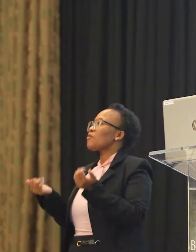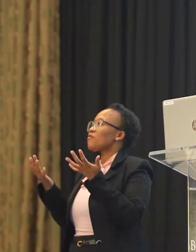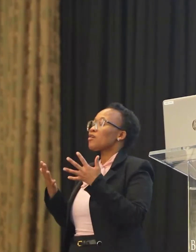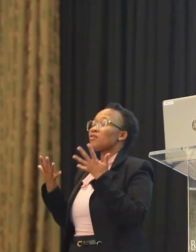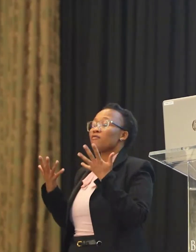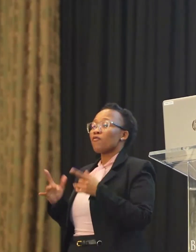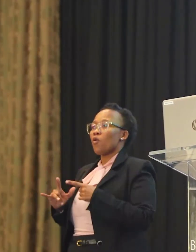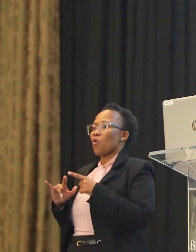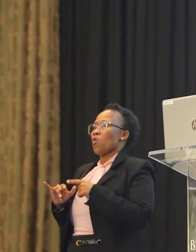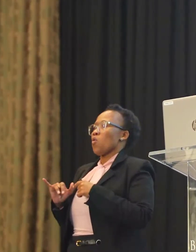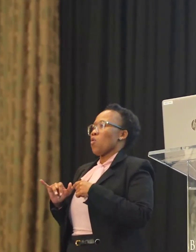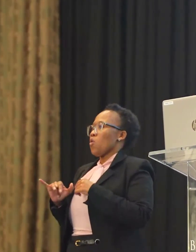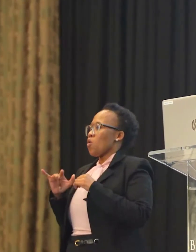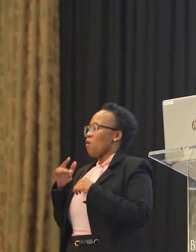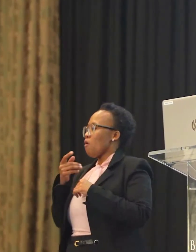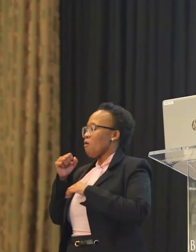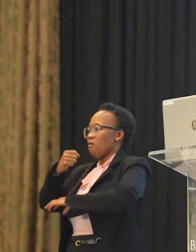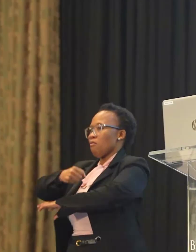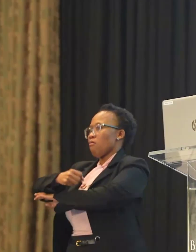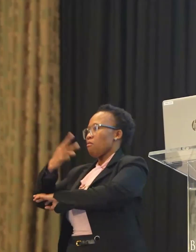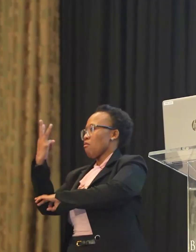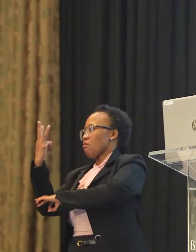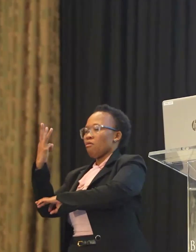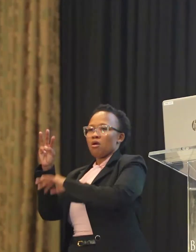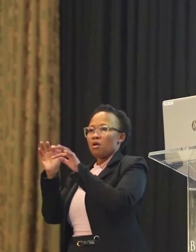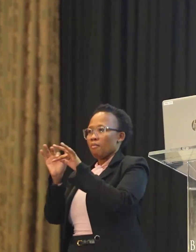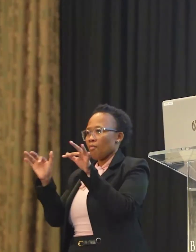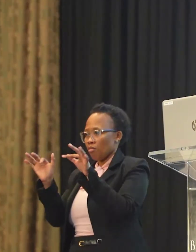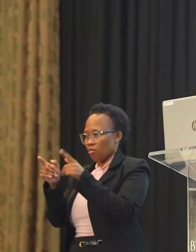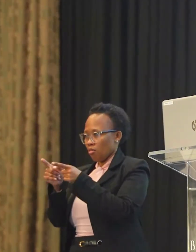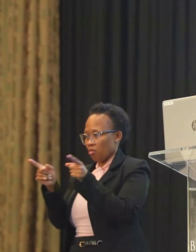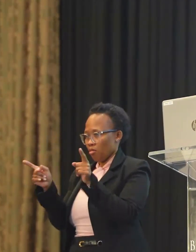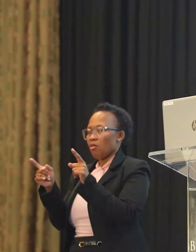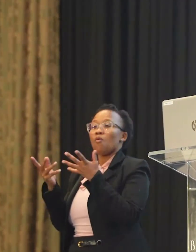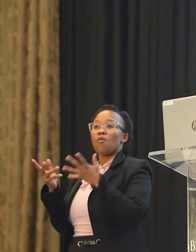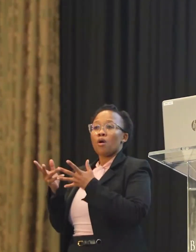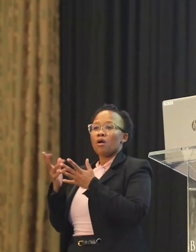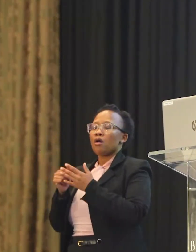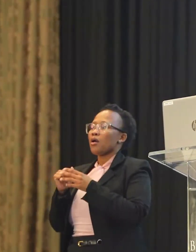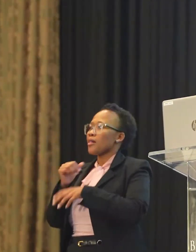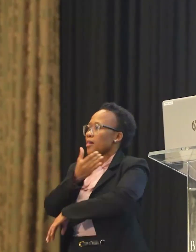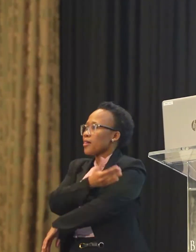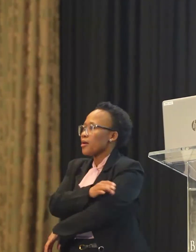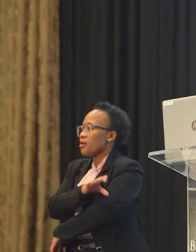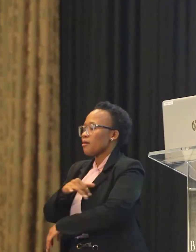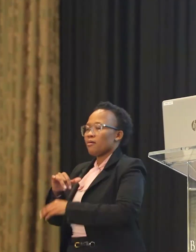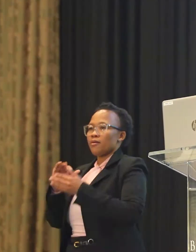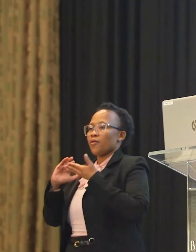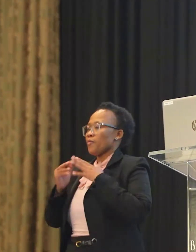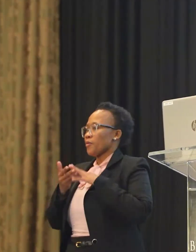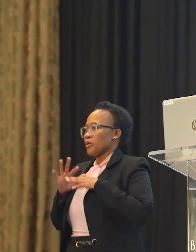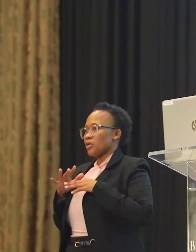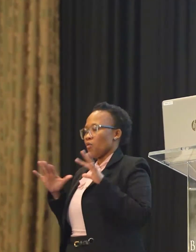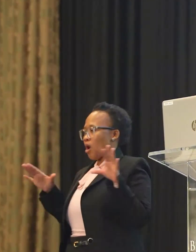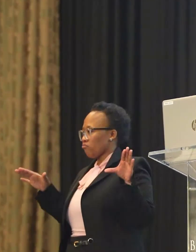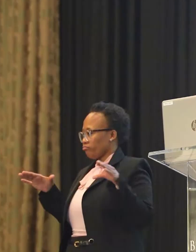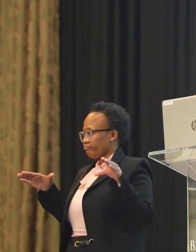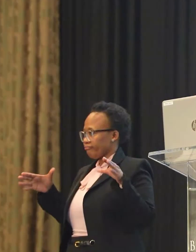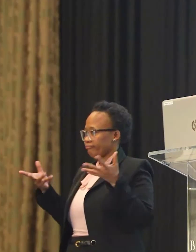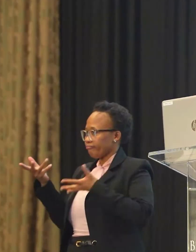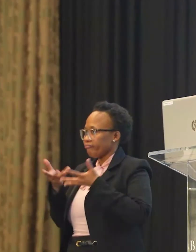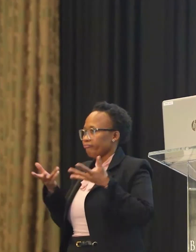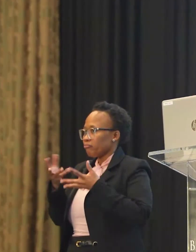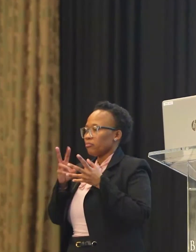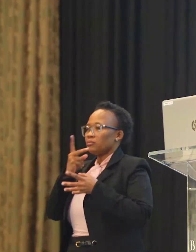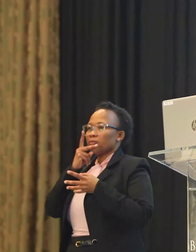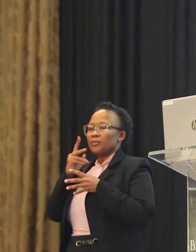population in the clinics, in the community, to see how we can address these challenges. So we use,